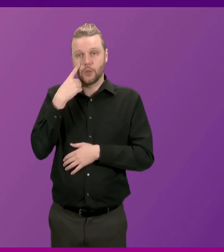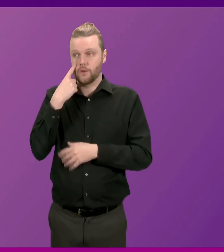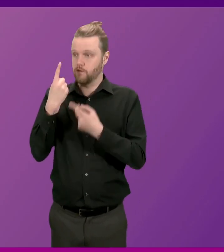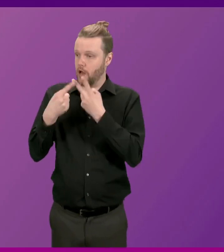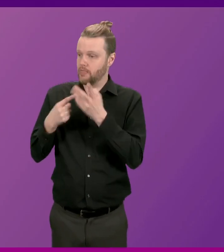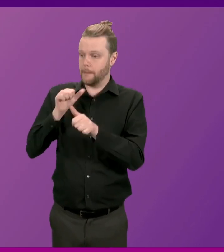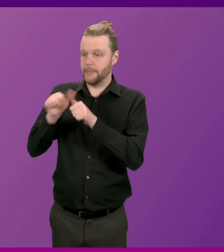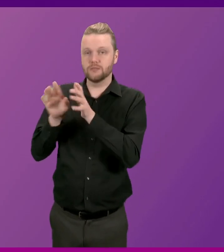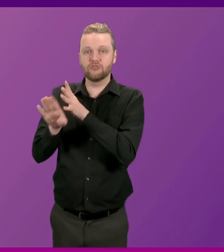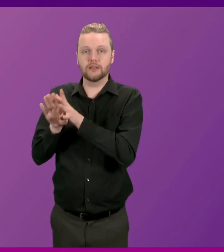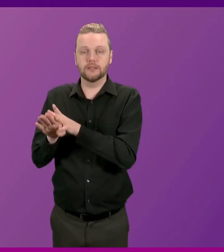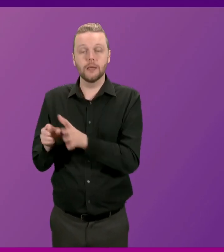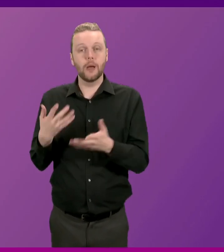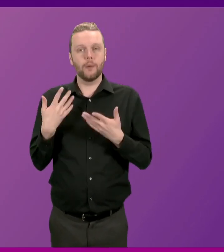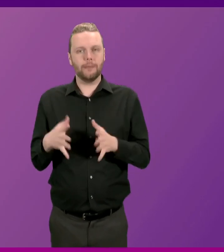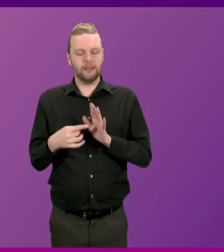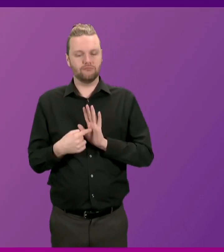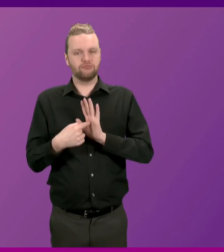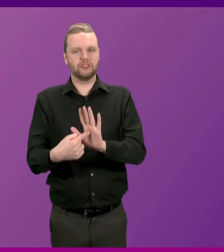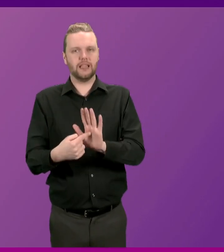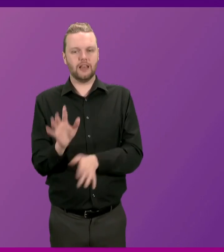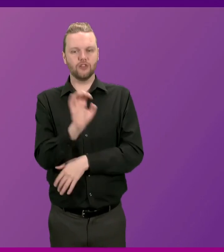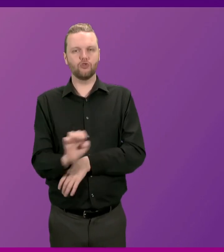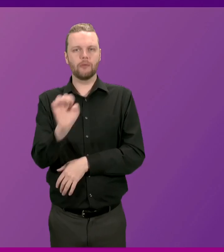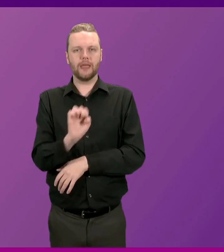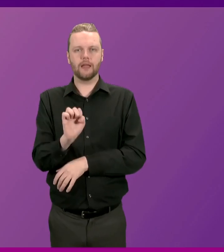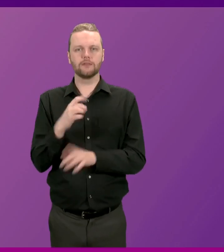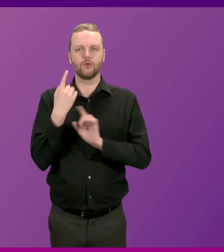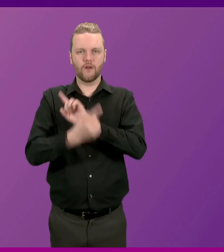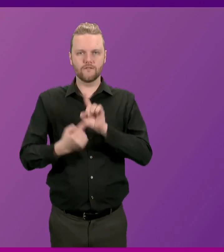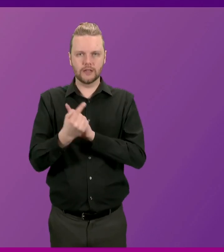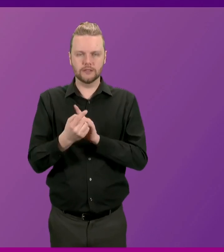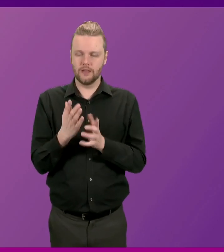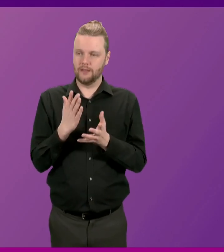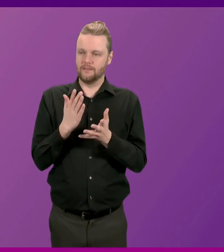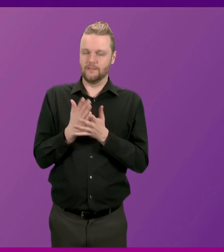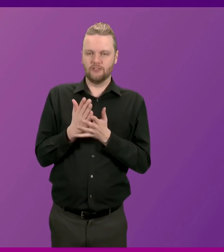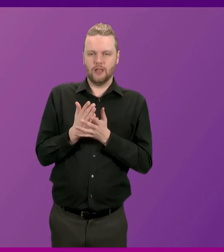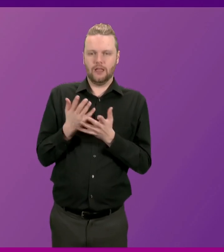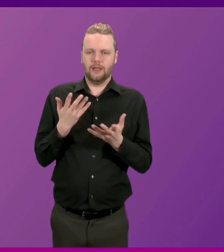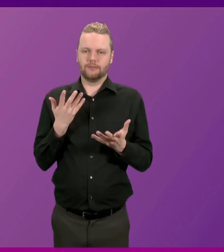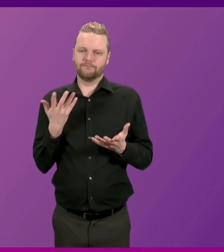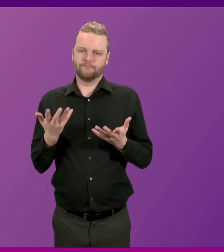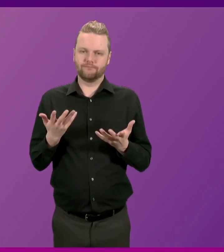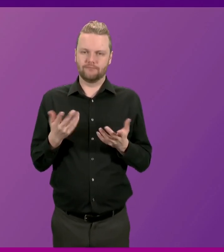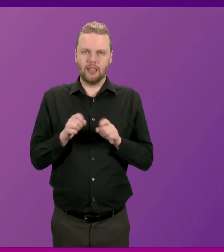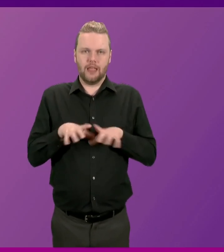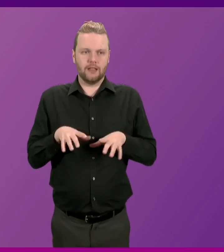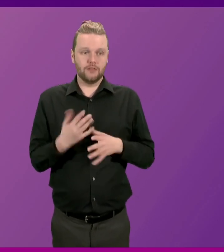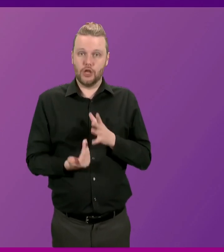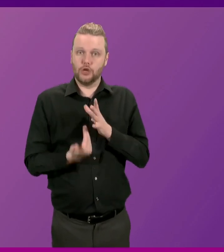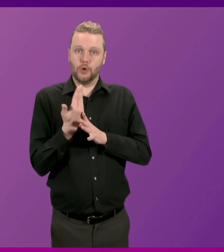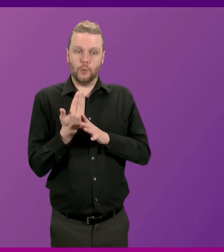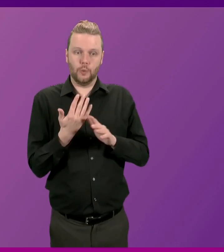practice. But when we presented recently at European conference, it was very much seen as like a new contribution